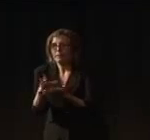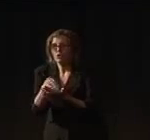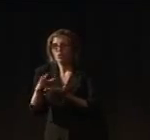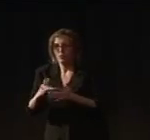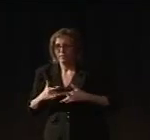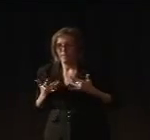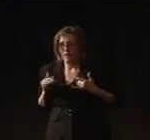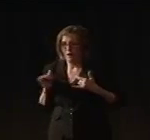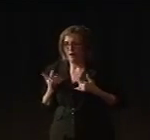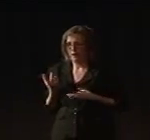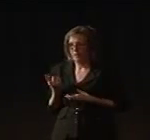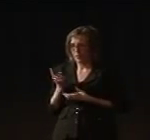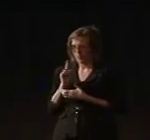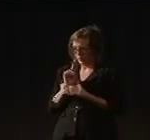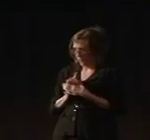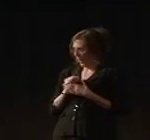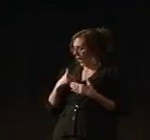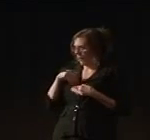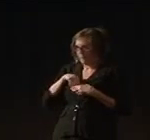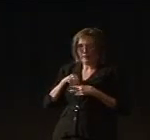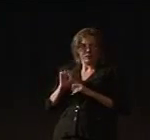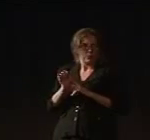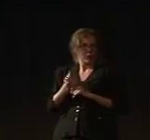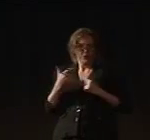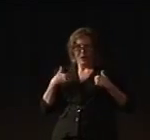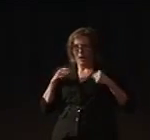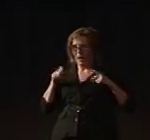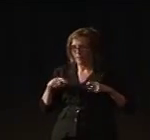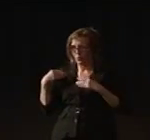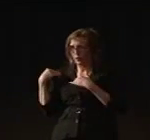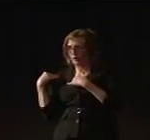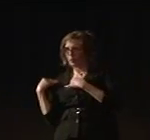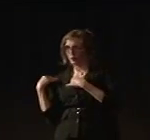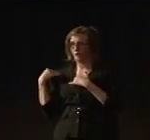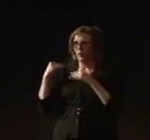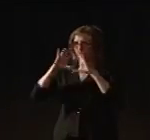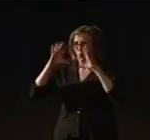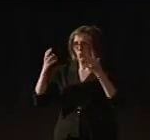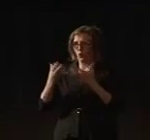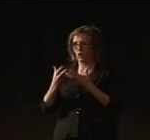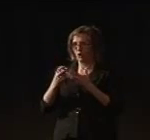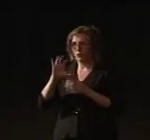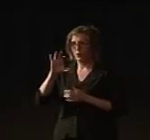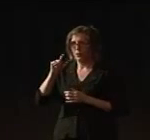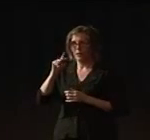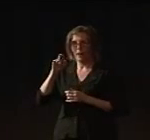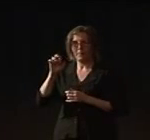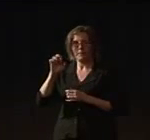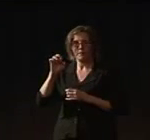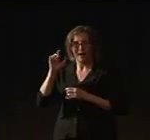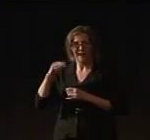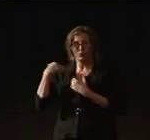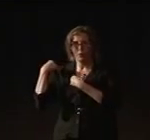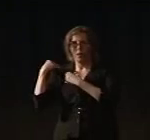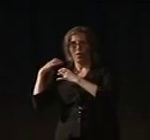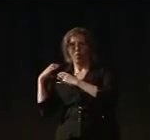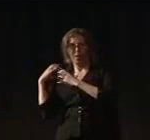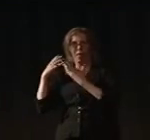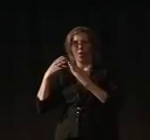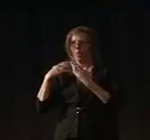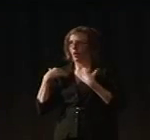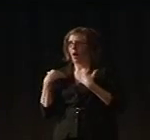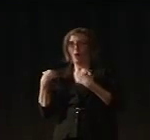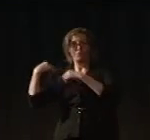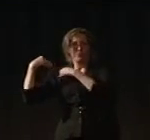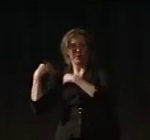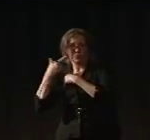it is to be in the situation where you have to take the world, the planet, climate, on your shoulder, so to speak. And